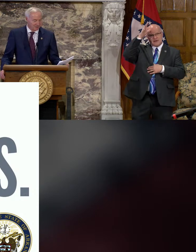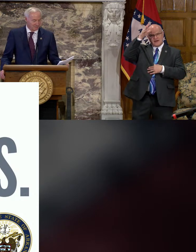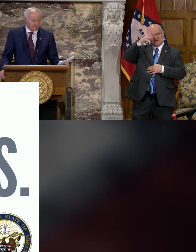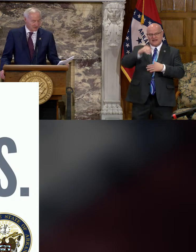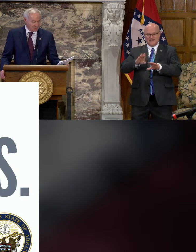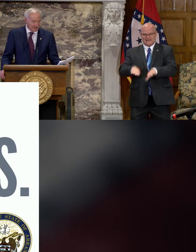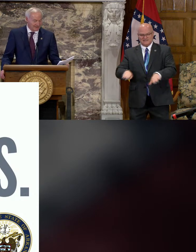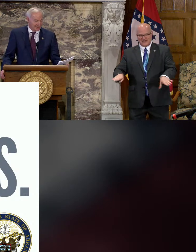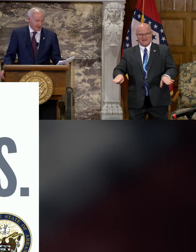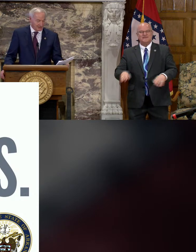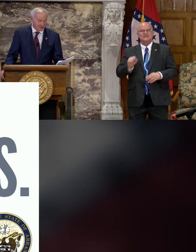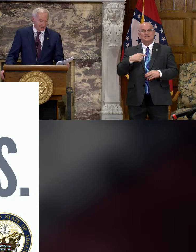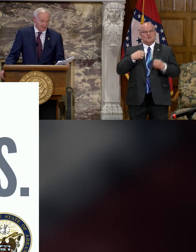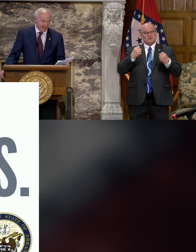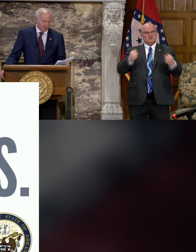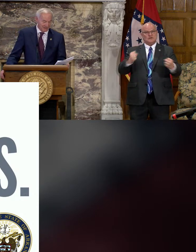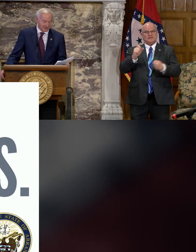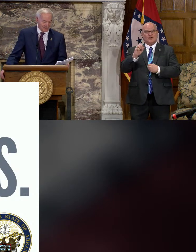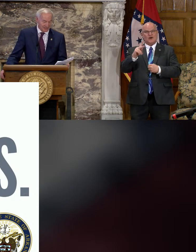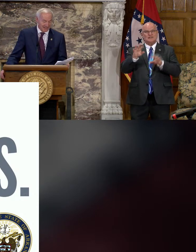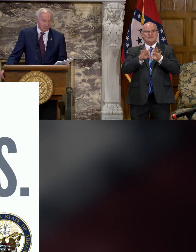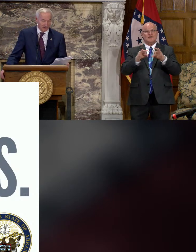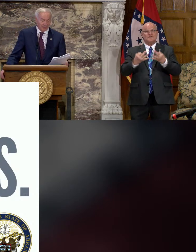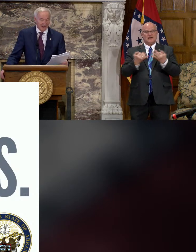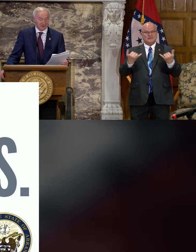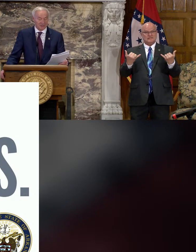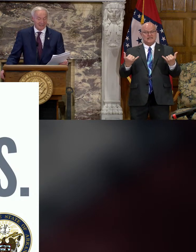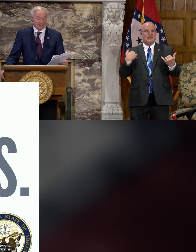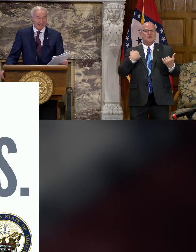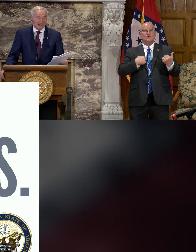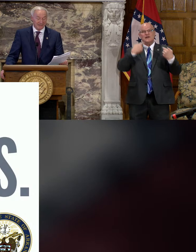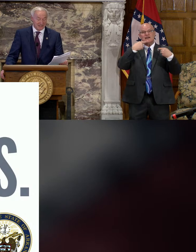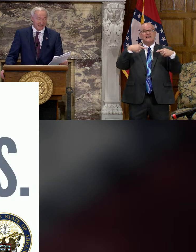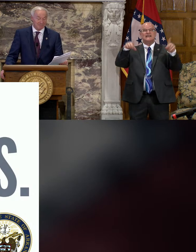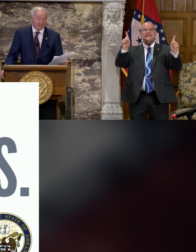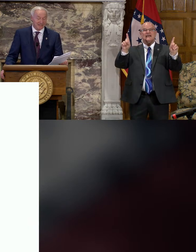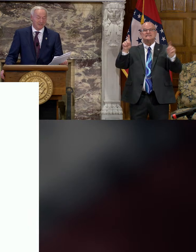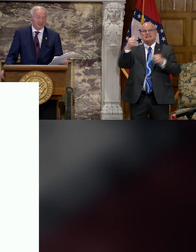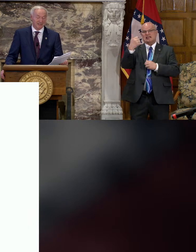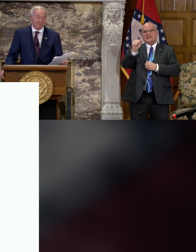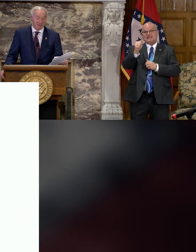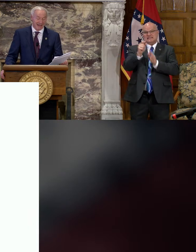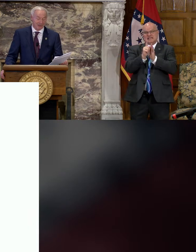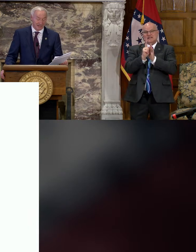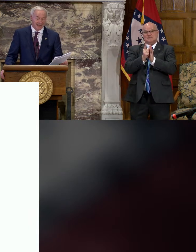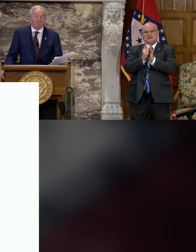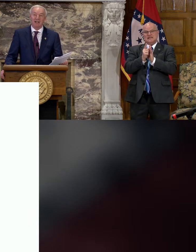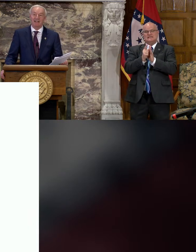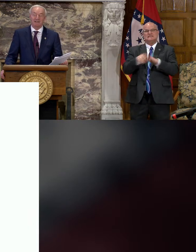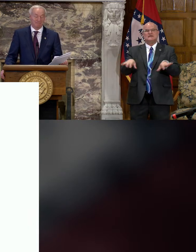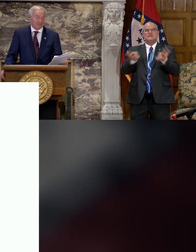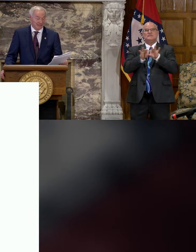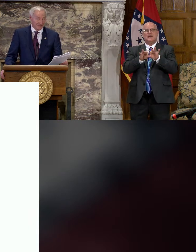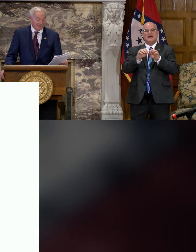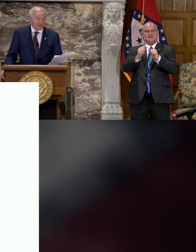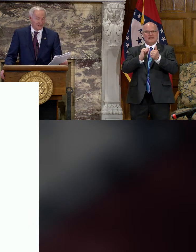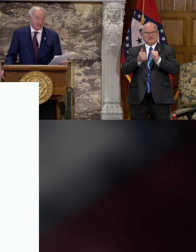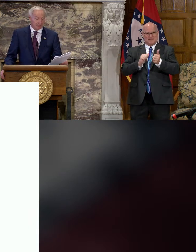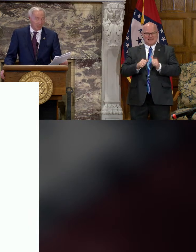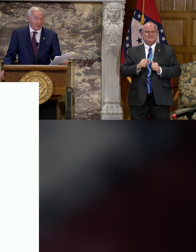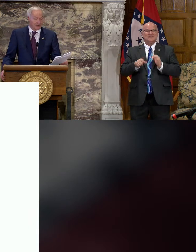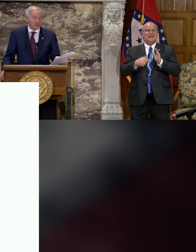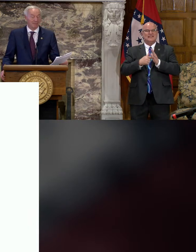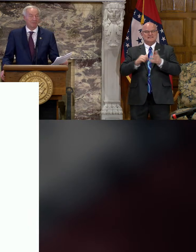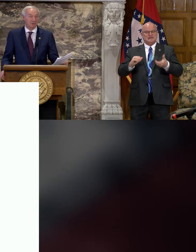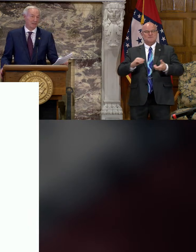And so to strengthen Arkansas families, today we are announcing the 10 Minutes Matter campaign. This